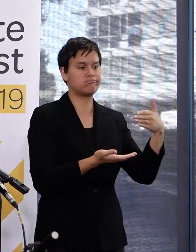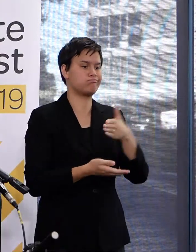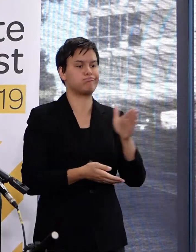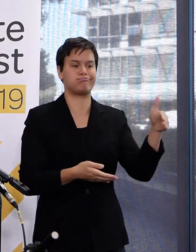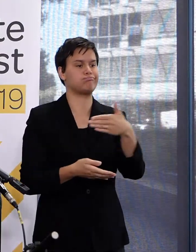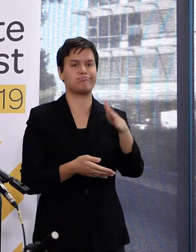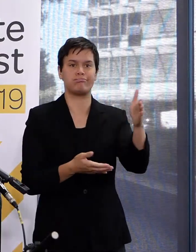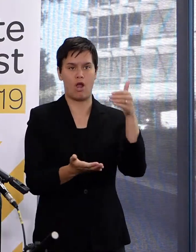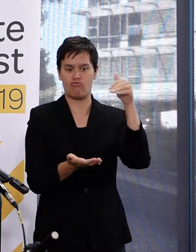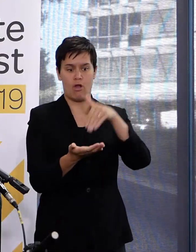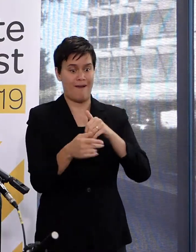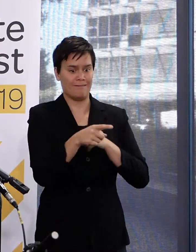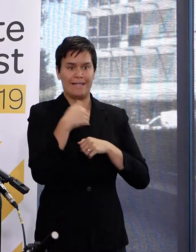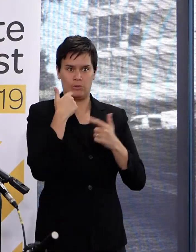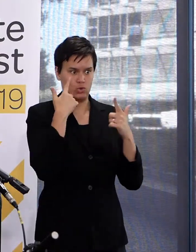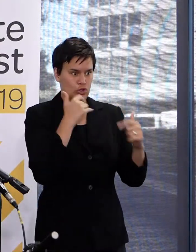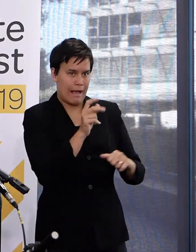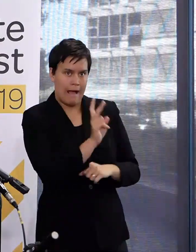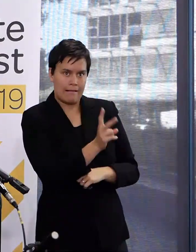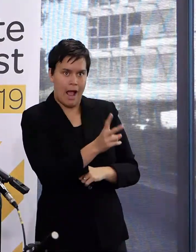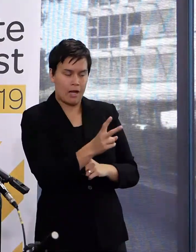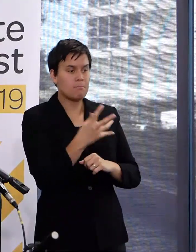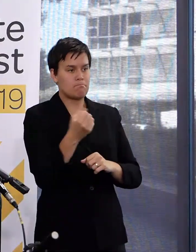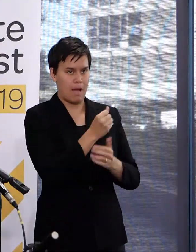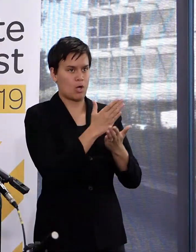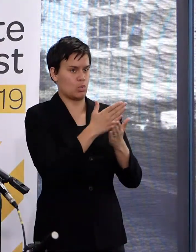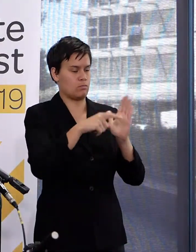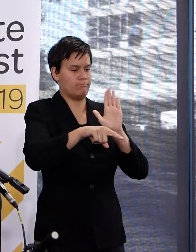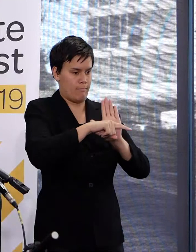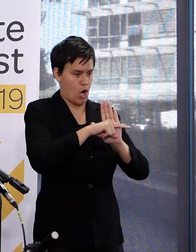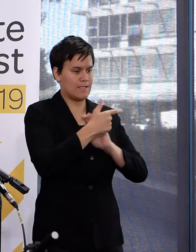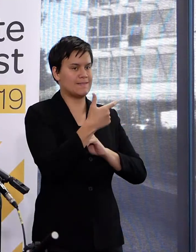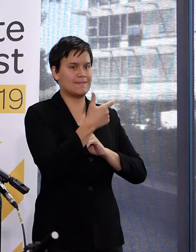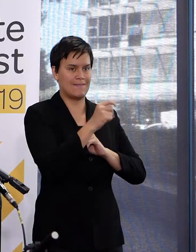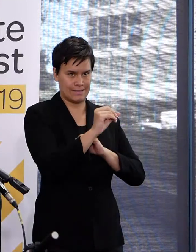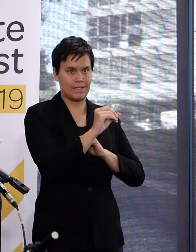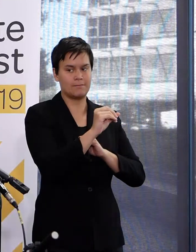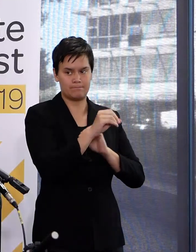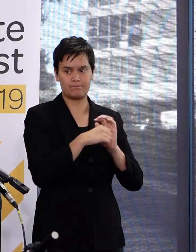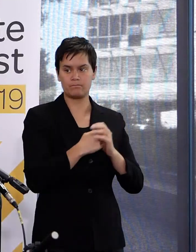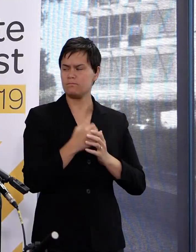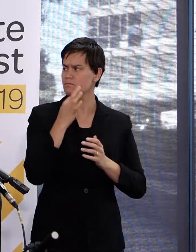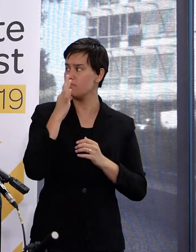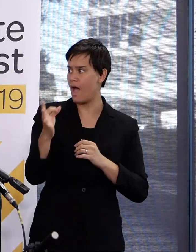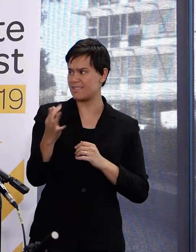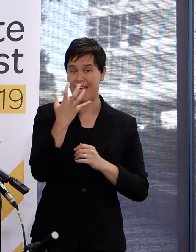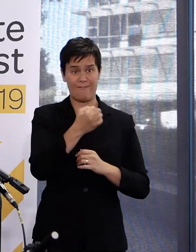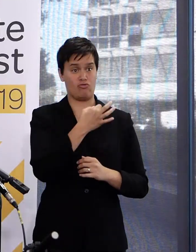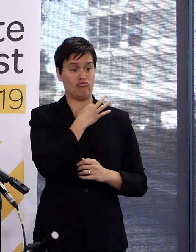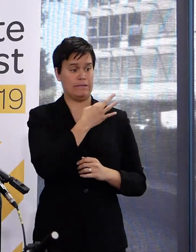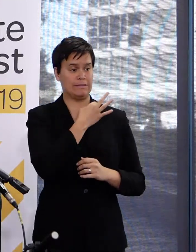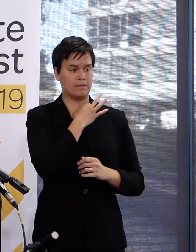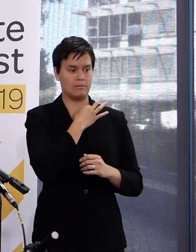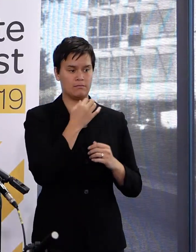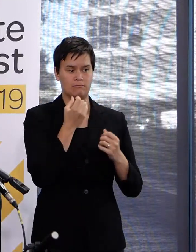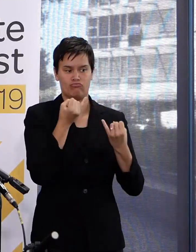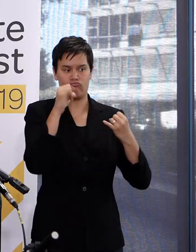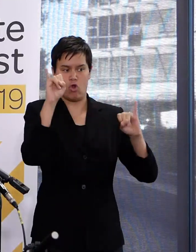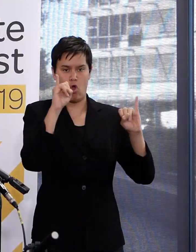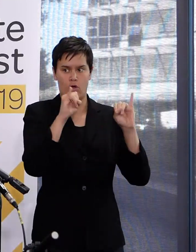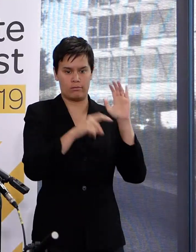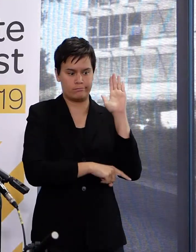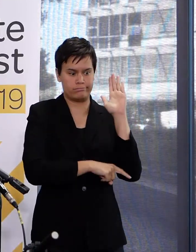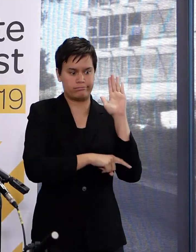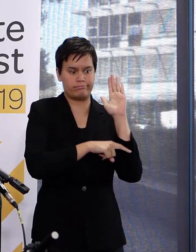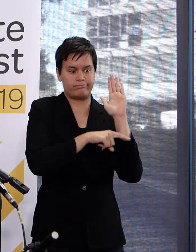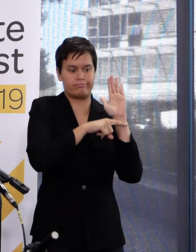So that is quite complicated. How much of a risk is that that cold chain isn't maintained throughout its